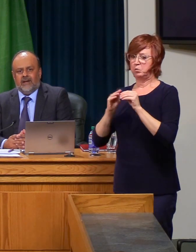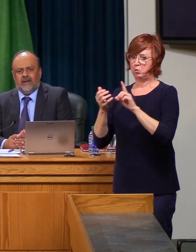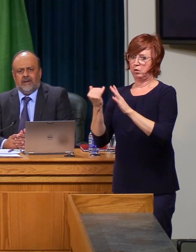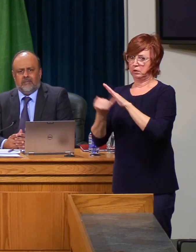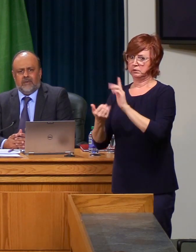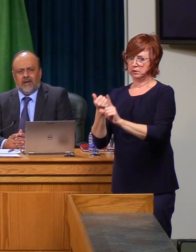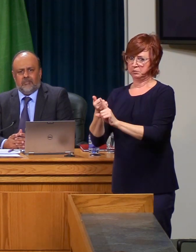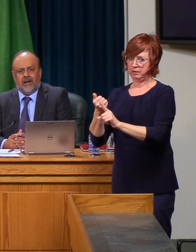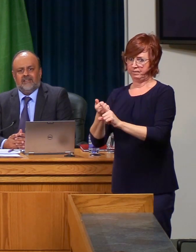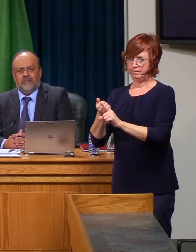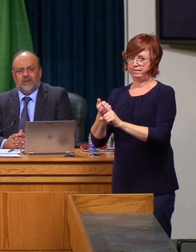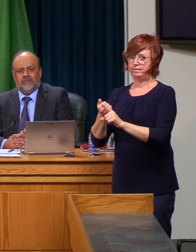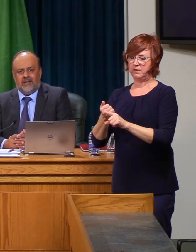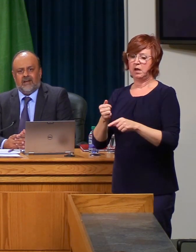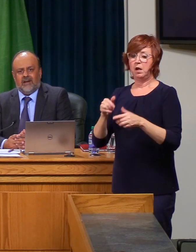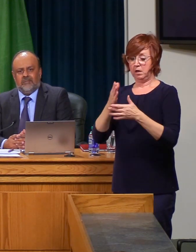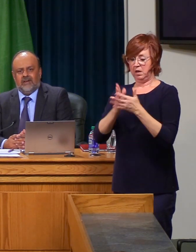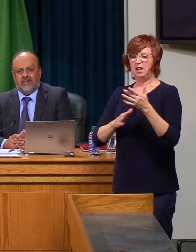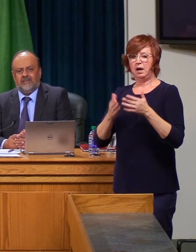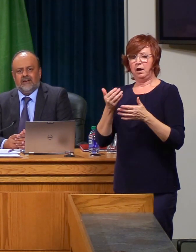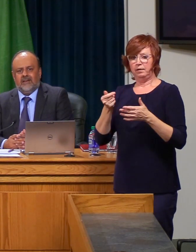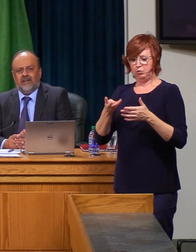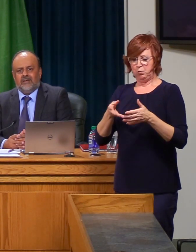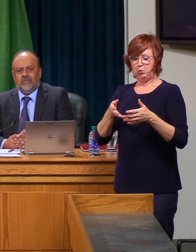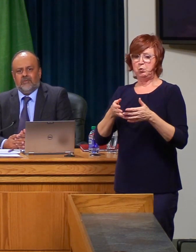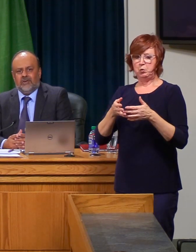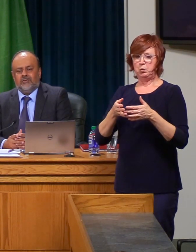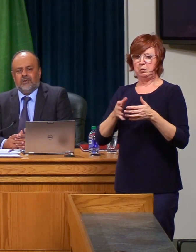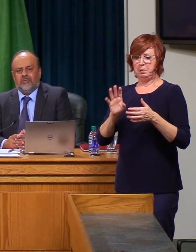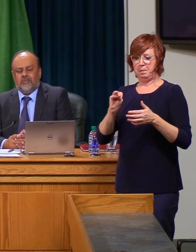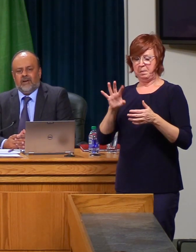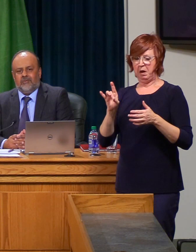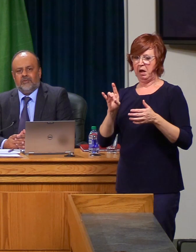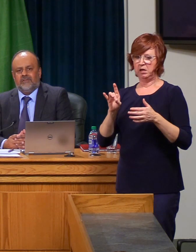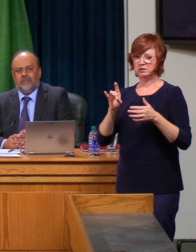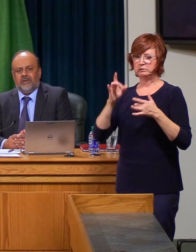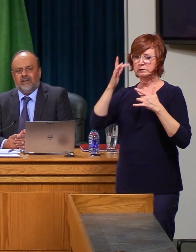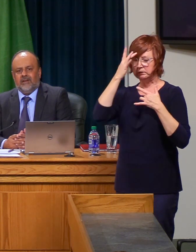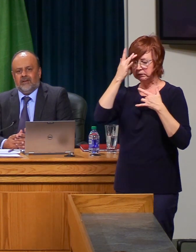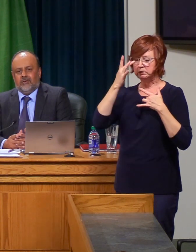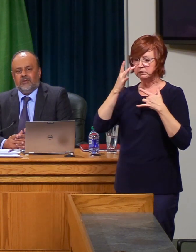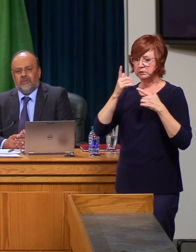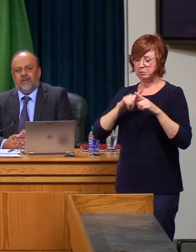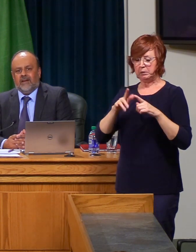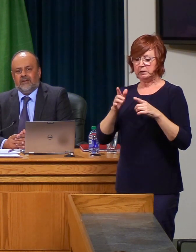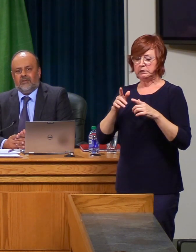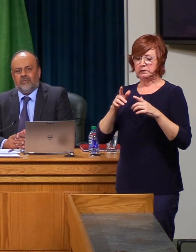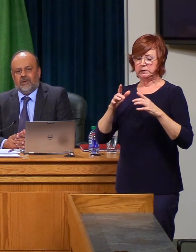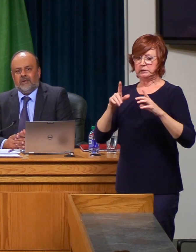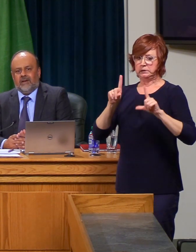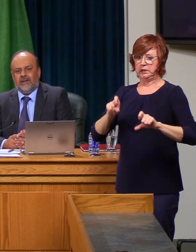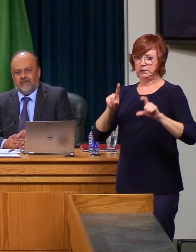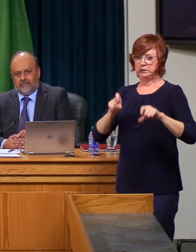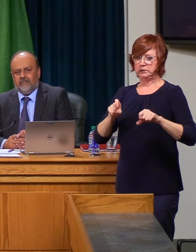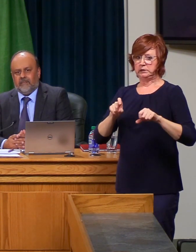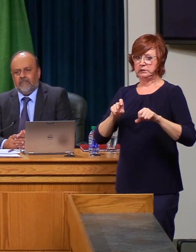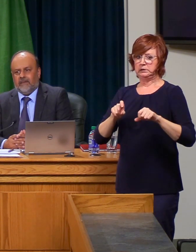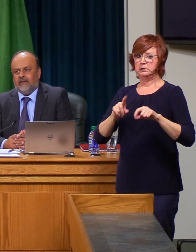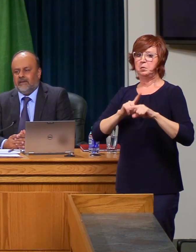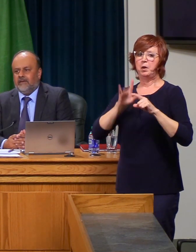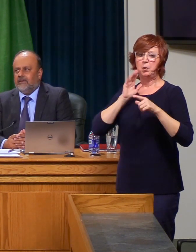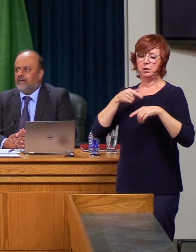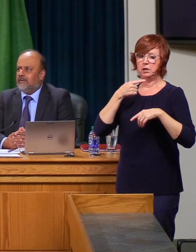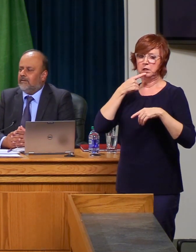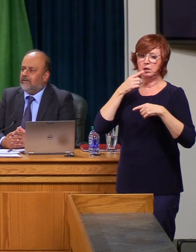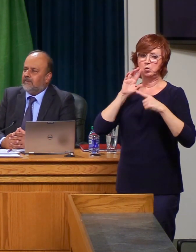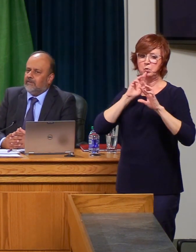who have mild symptoms and are being tested. But we should be able to provide a full summary over the weekend or by Monday.